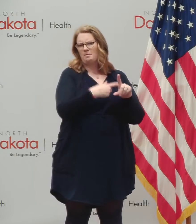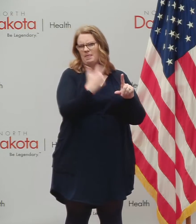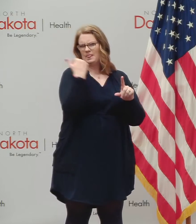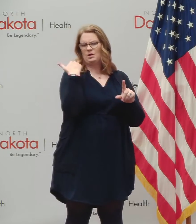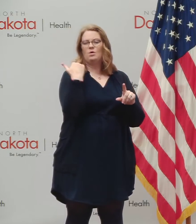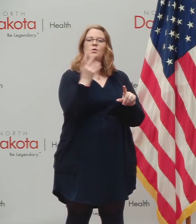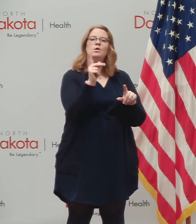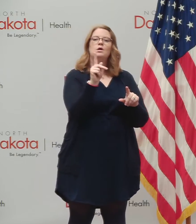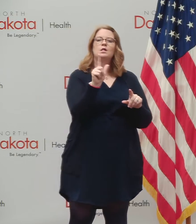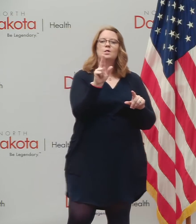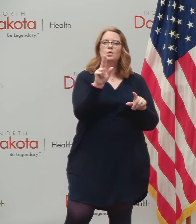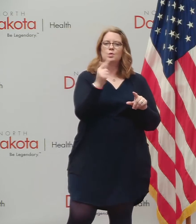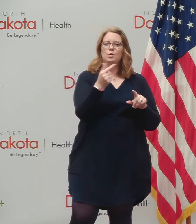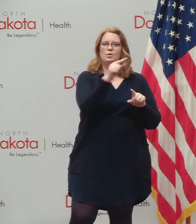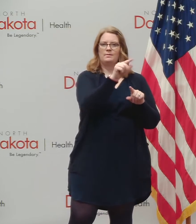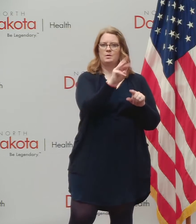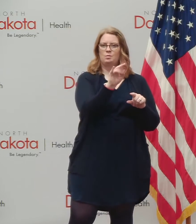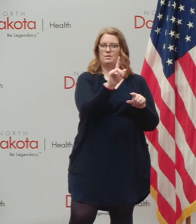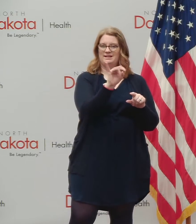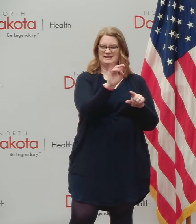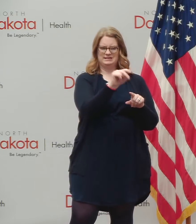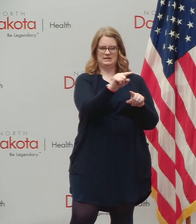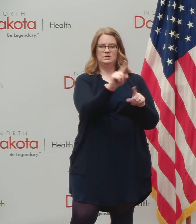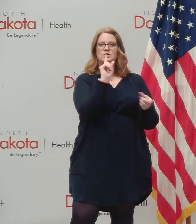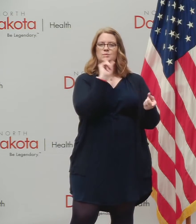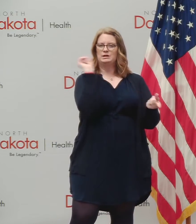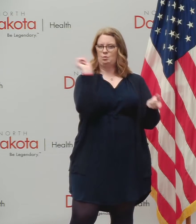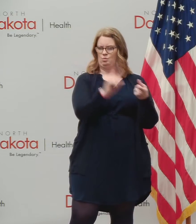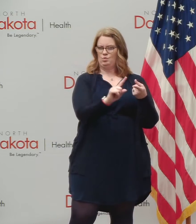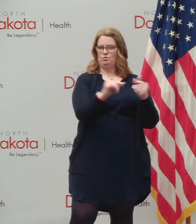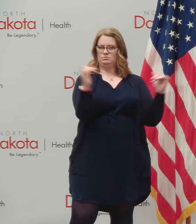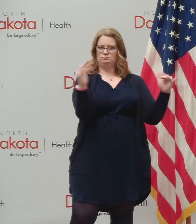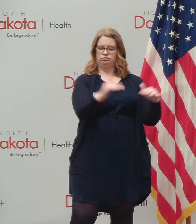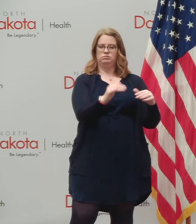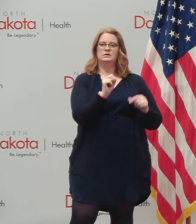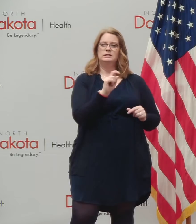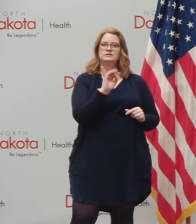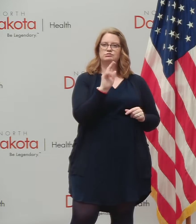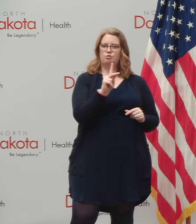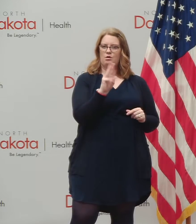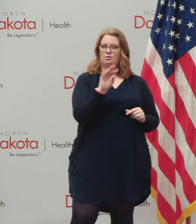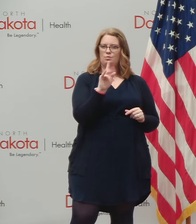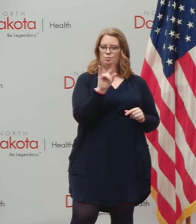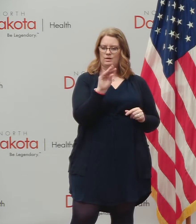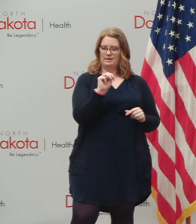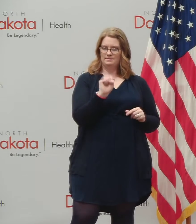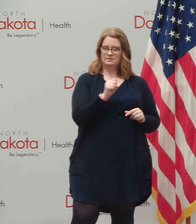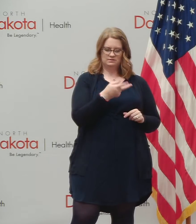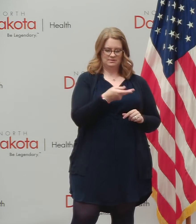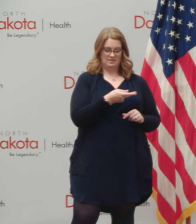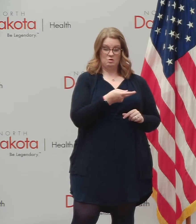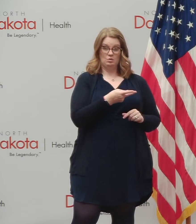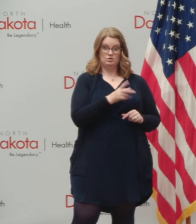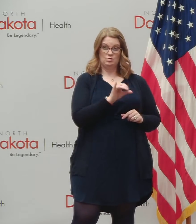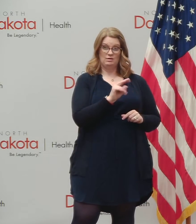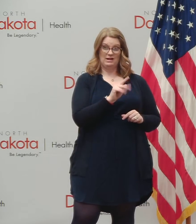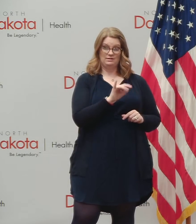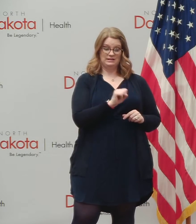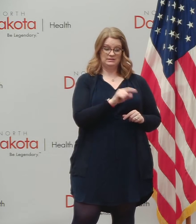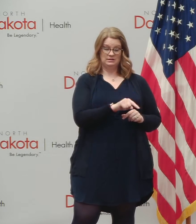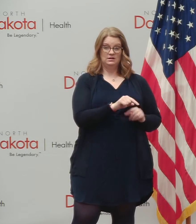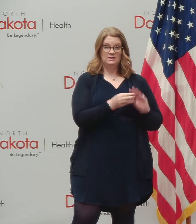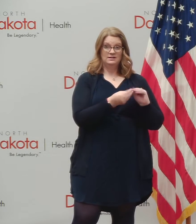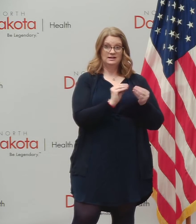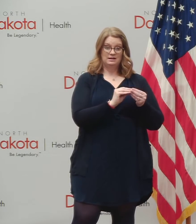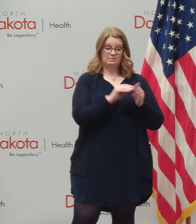Mayor Klug up in Williston to take actions to reduce gatherings. Both Stark and William counties have seen their active cases